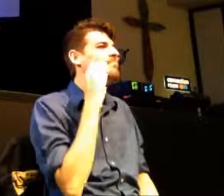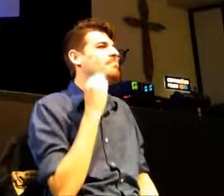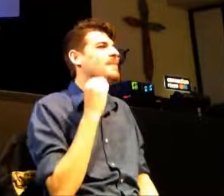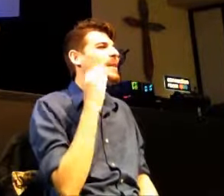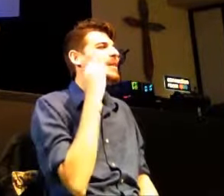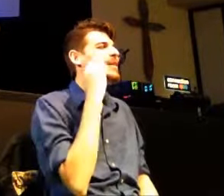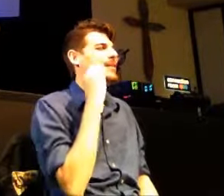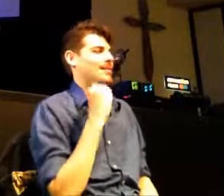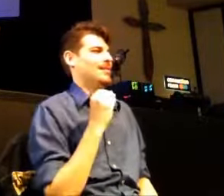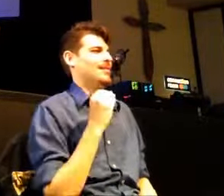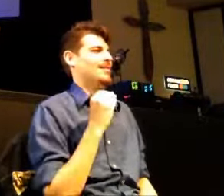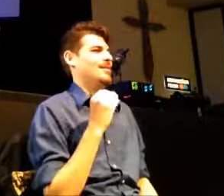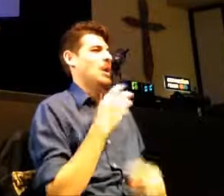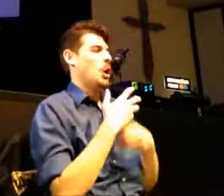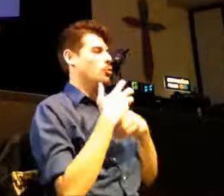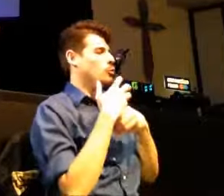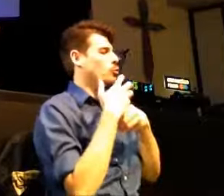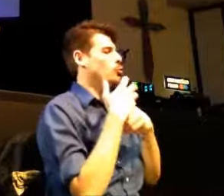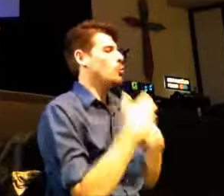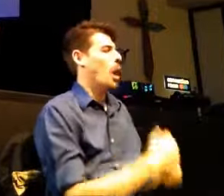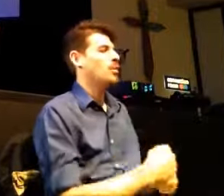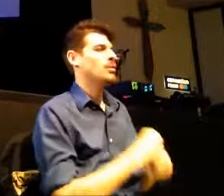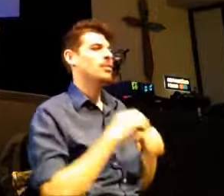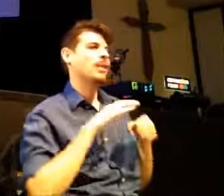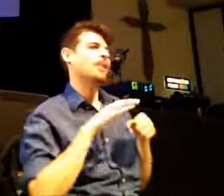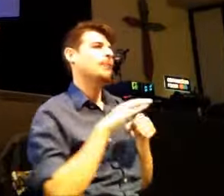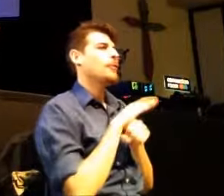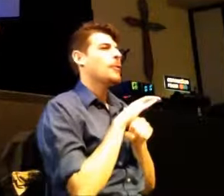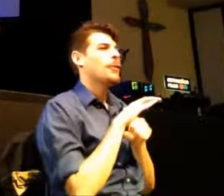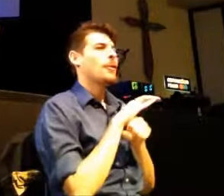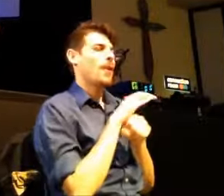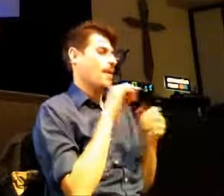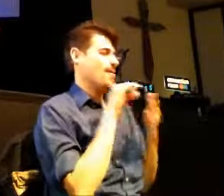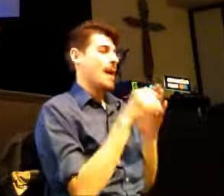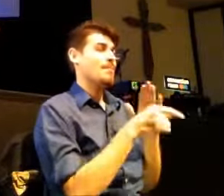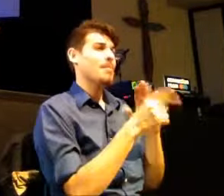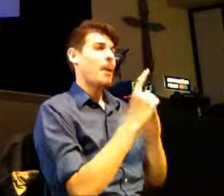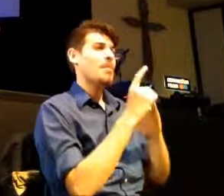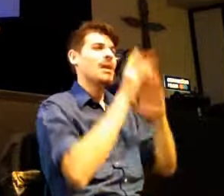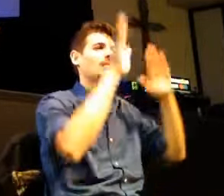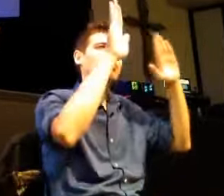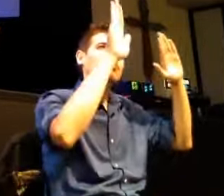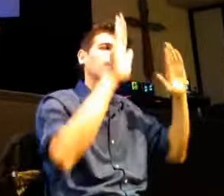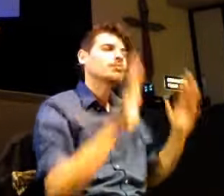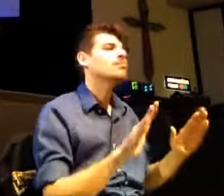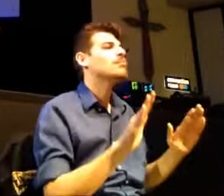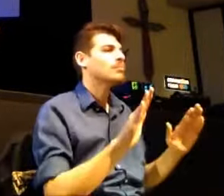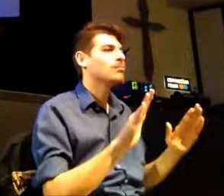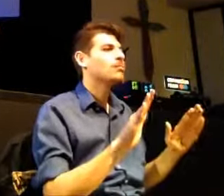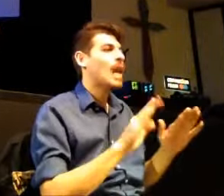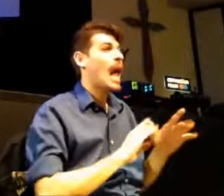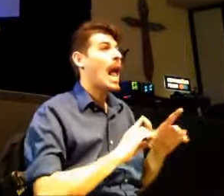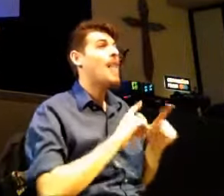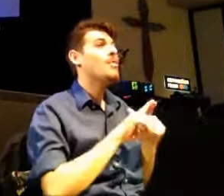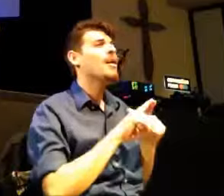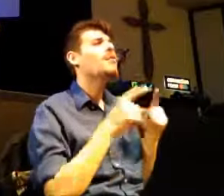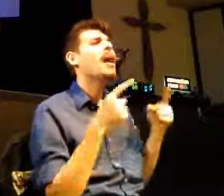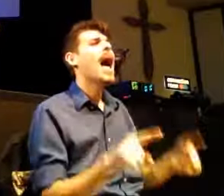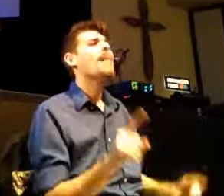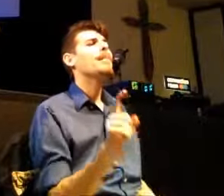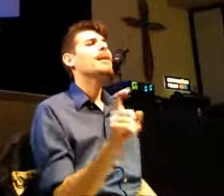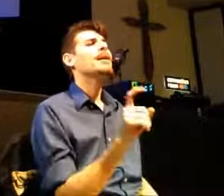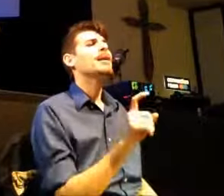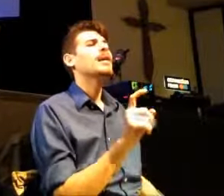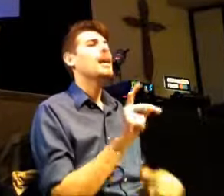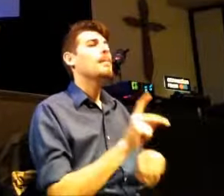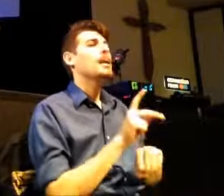about it, he goes out there in that moment. It is a great moment, right? And then he slips a little, right? Then there's this moment where